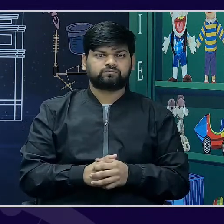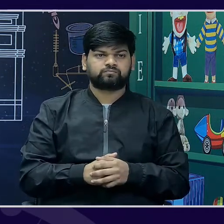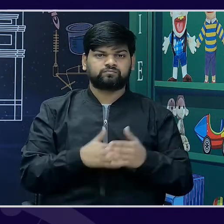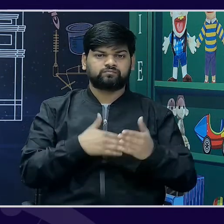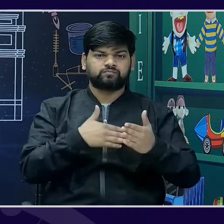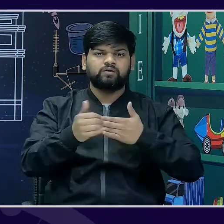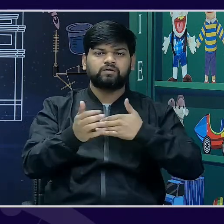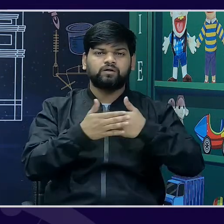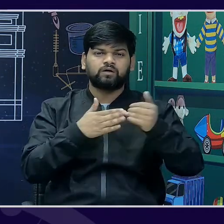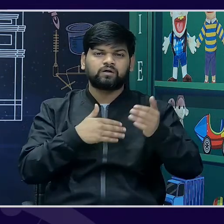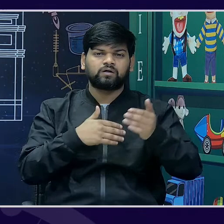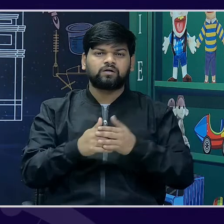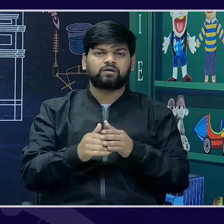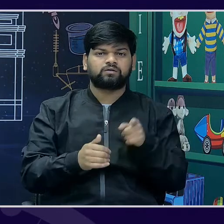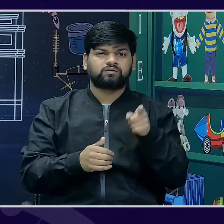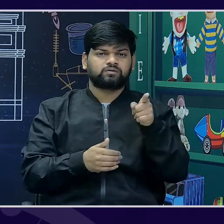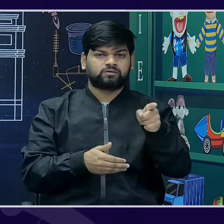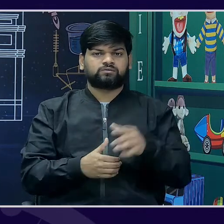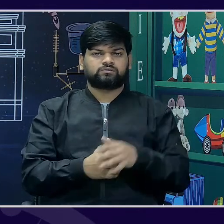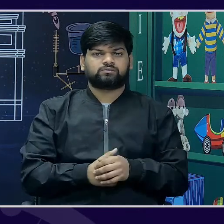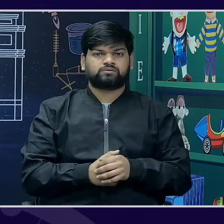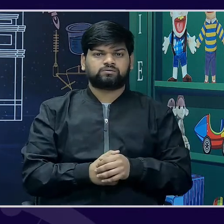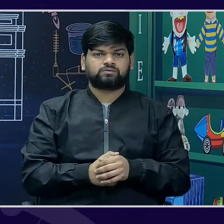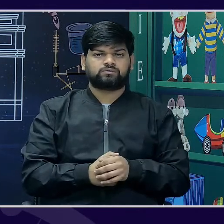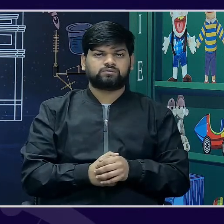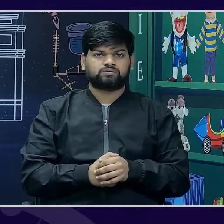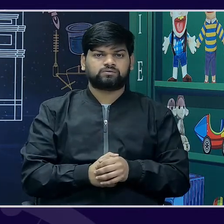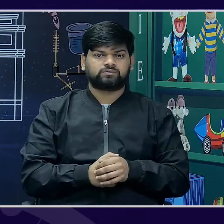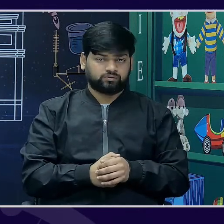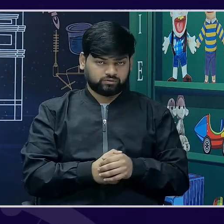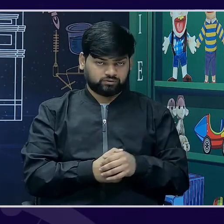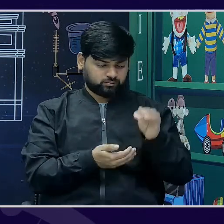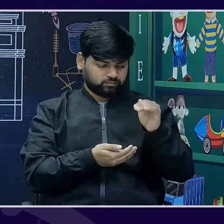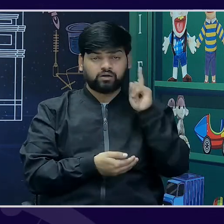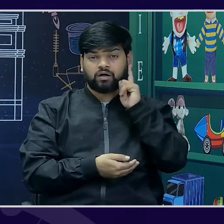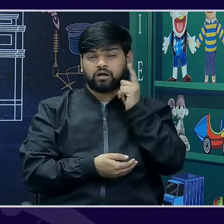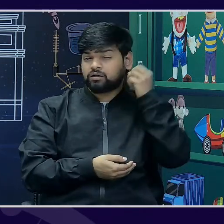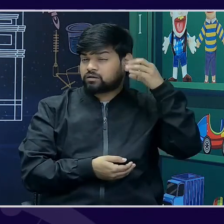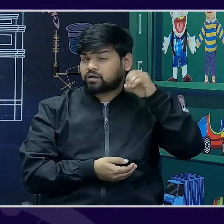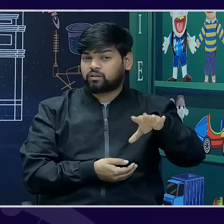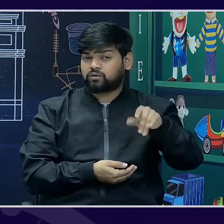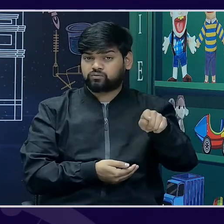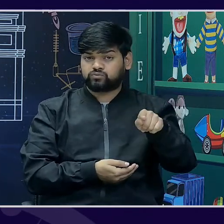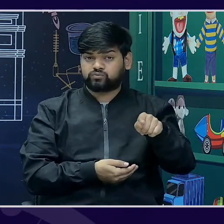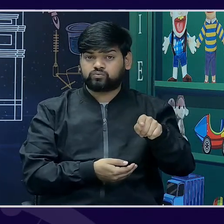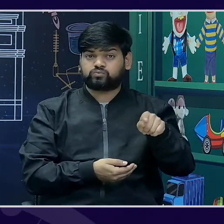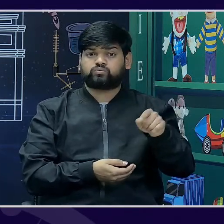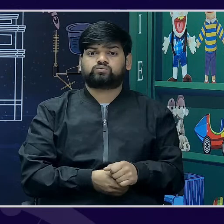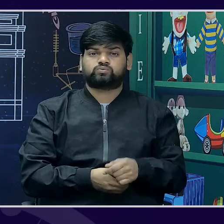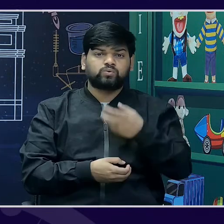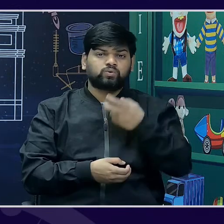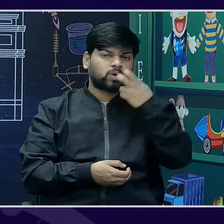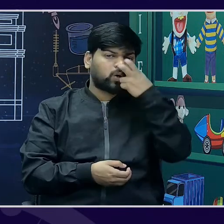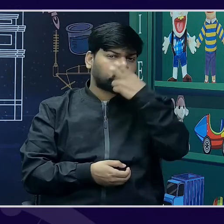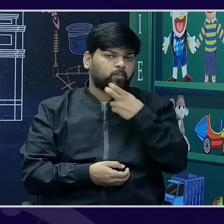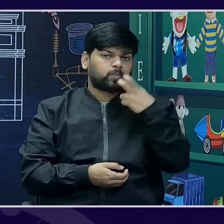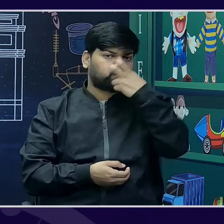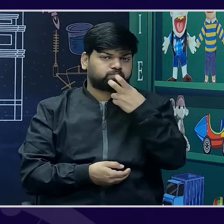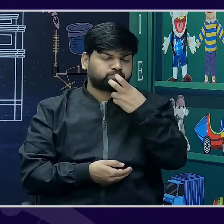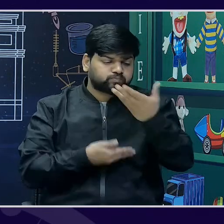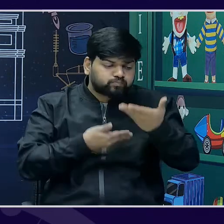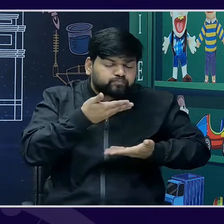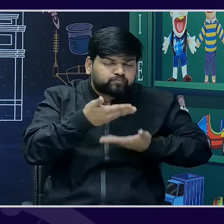step by step, to this hearing and speech world with normal children sitting with